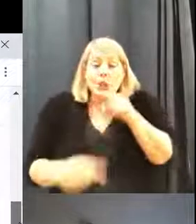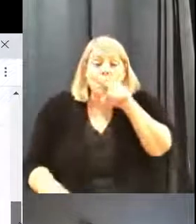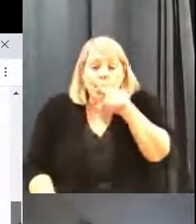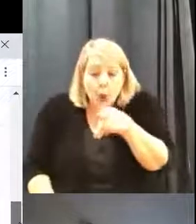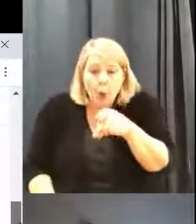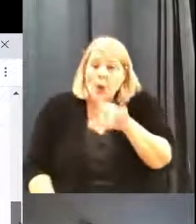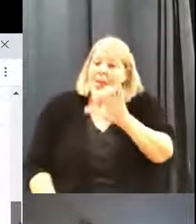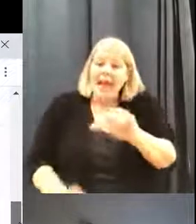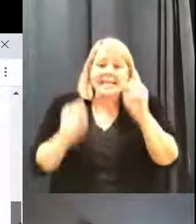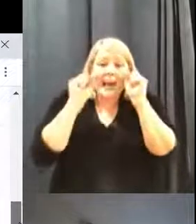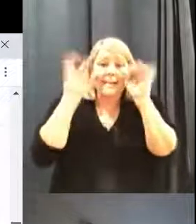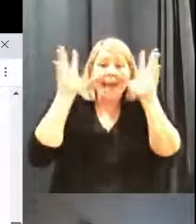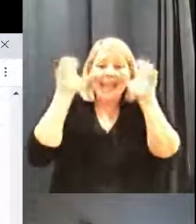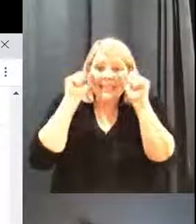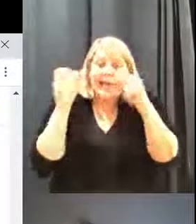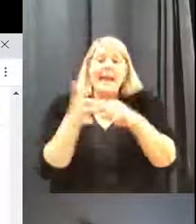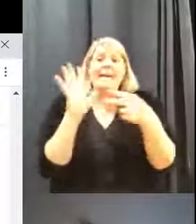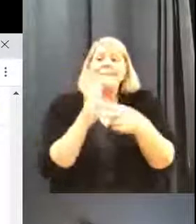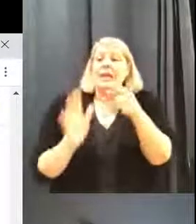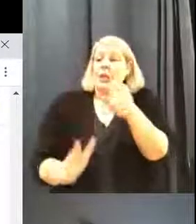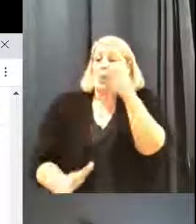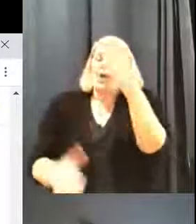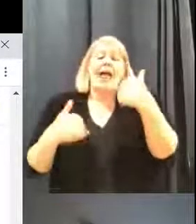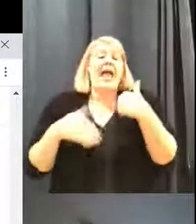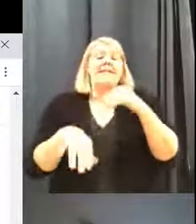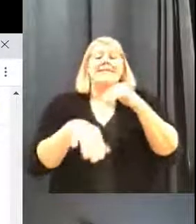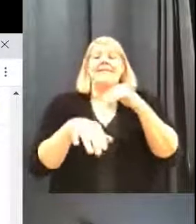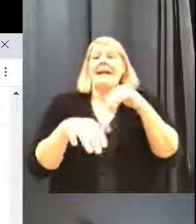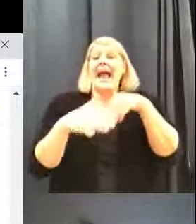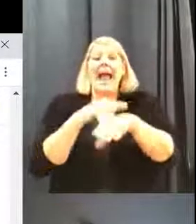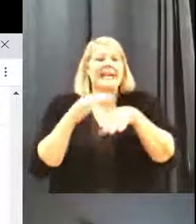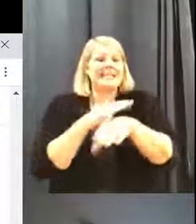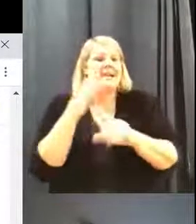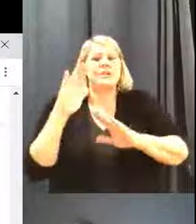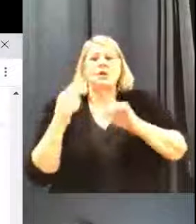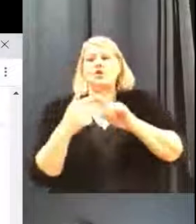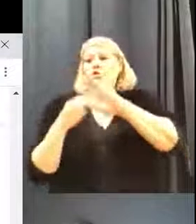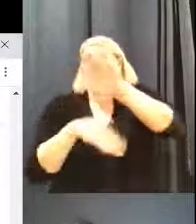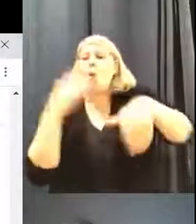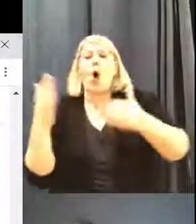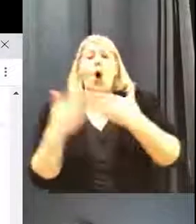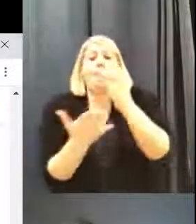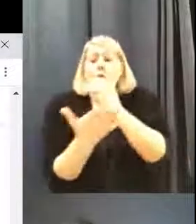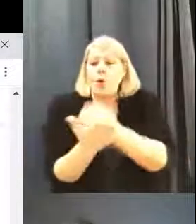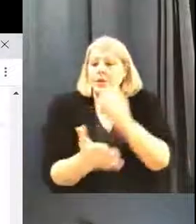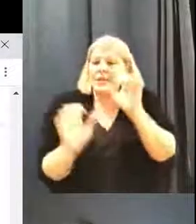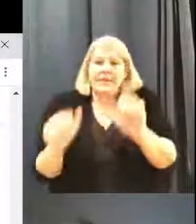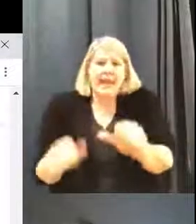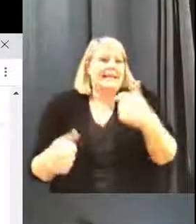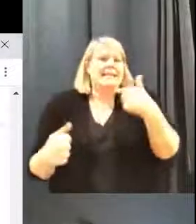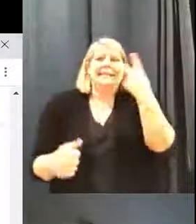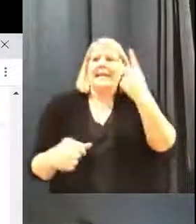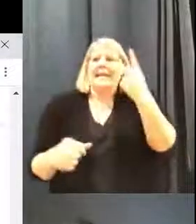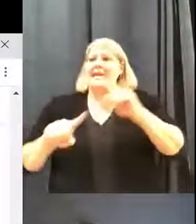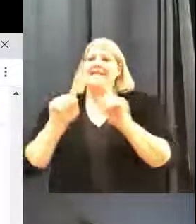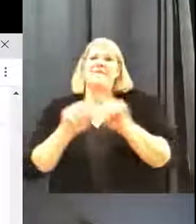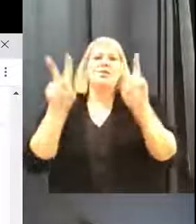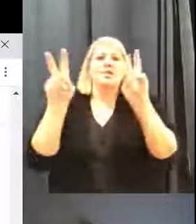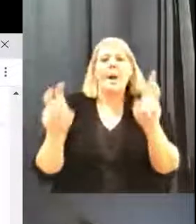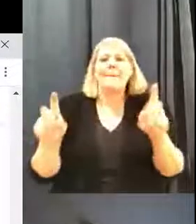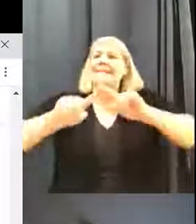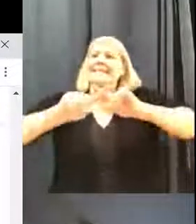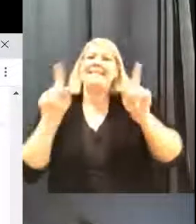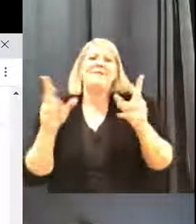you have access to all of the courses, and you can see there's lots of different topics and titles.